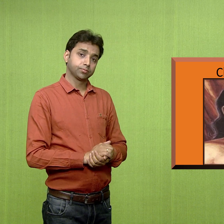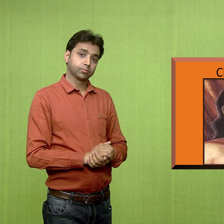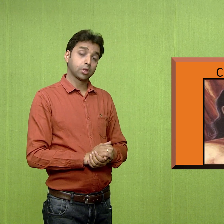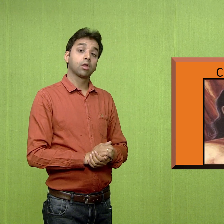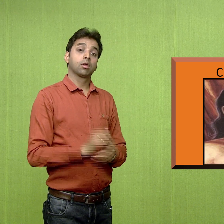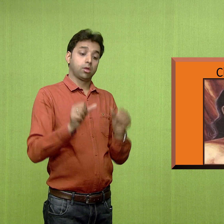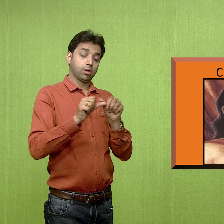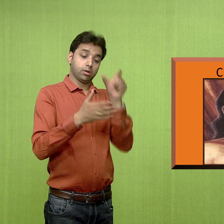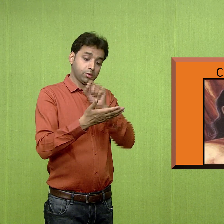Administration.